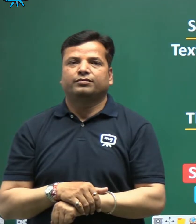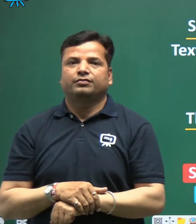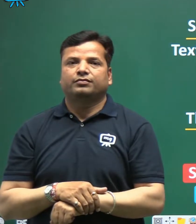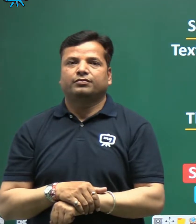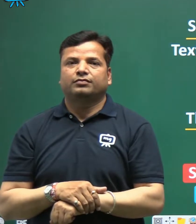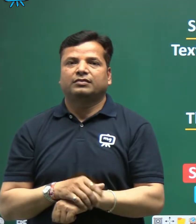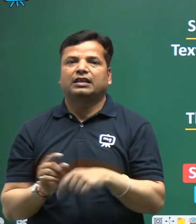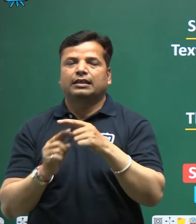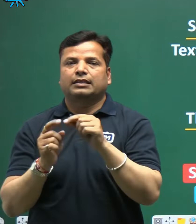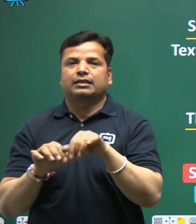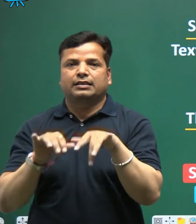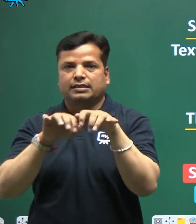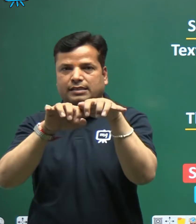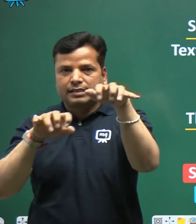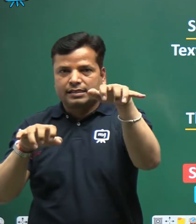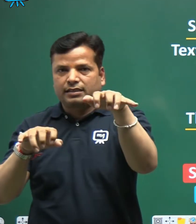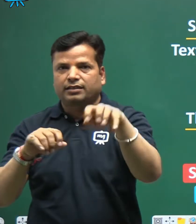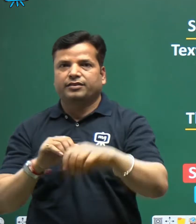the city